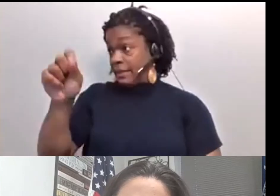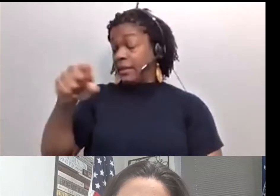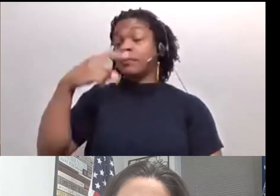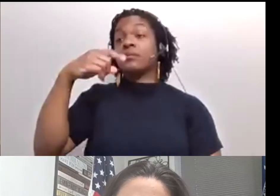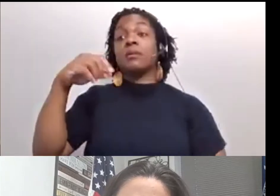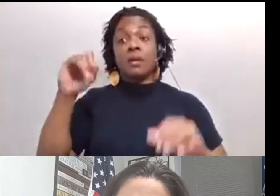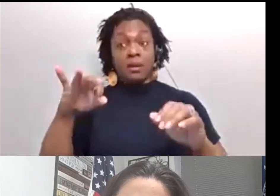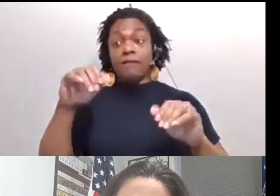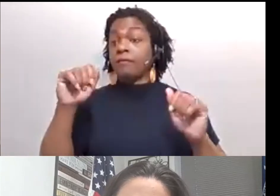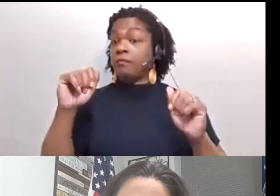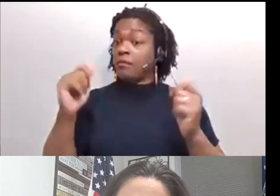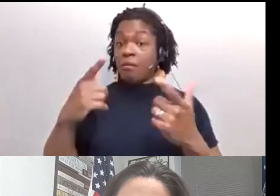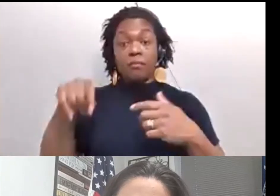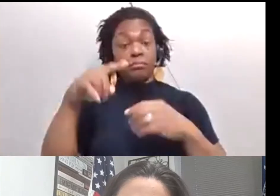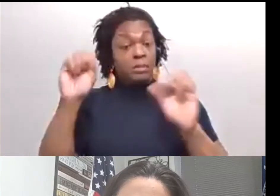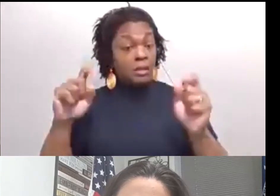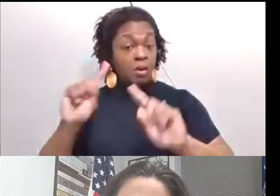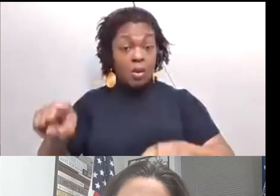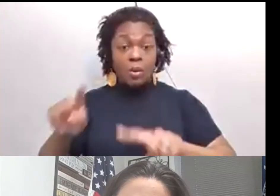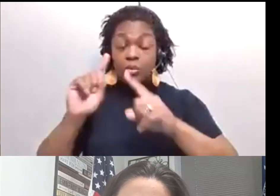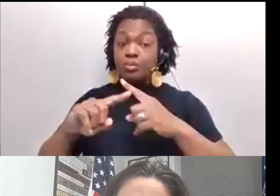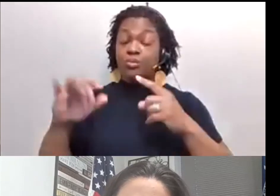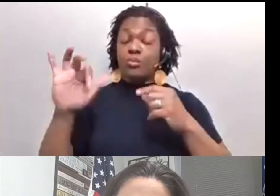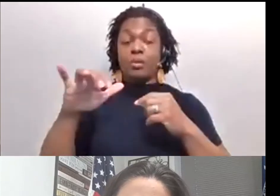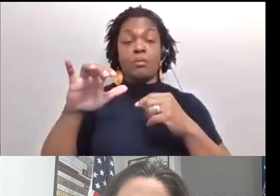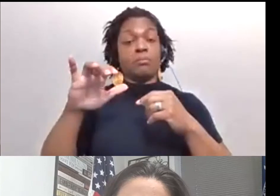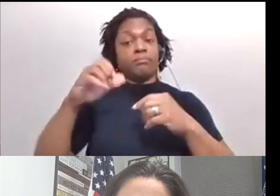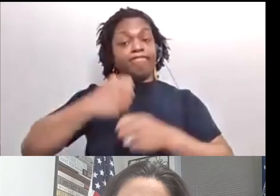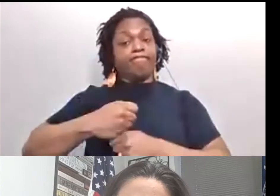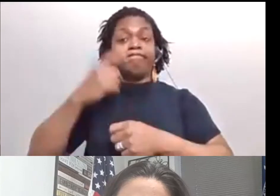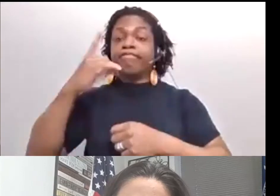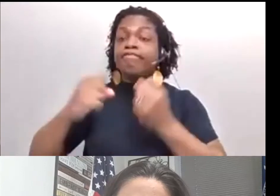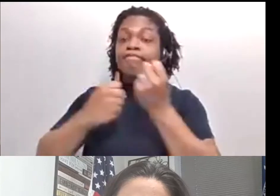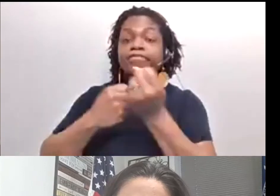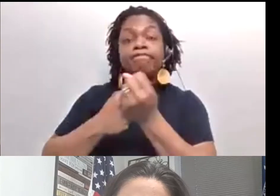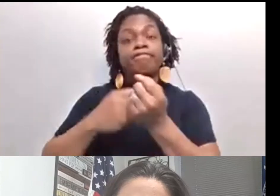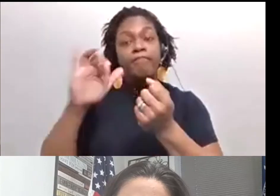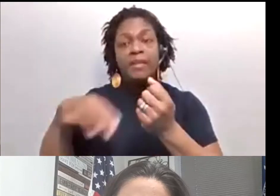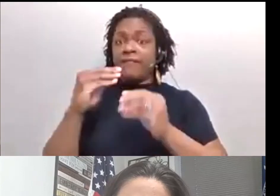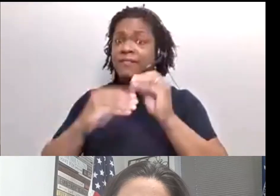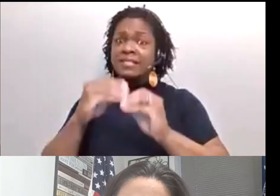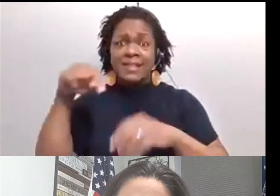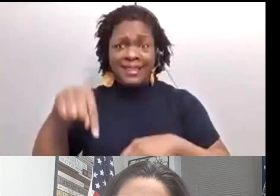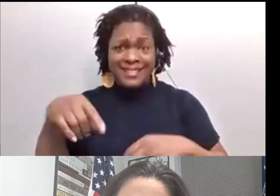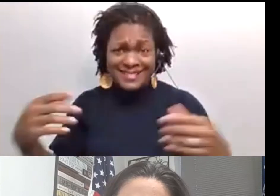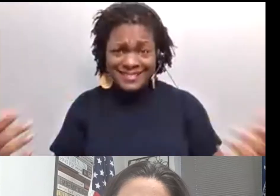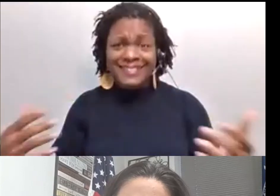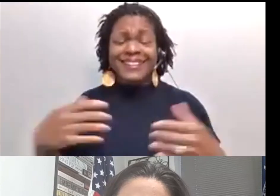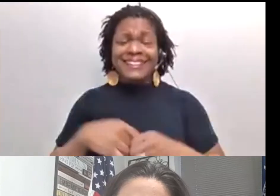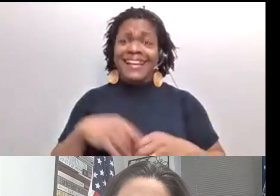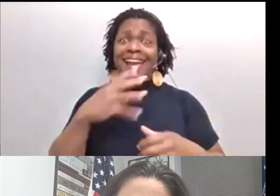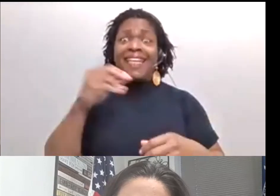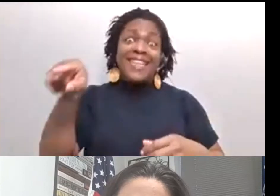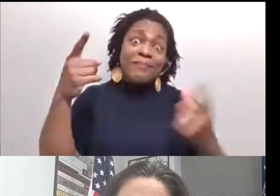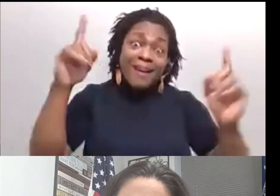Capitol and advocate for the Medicaid Oversight Committee to fix this, that would be, and they would do it. That would be